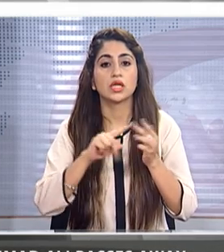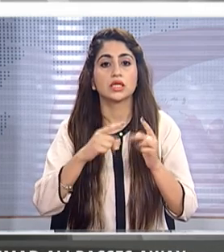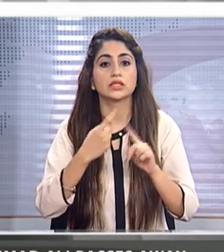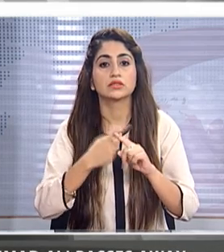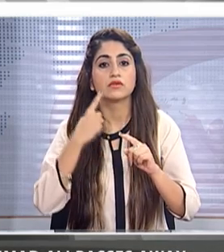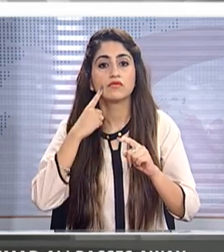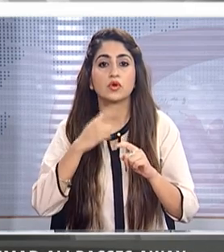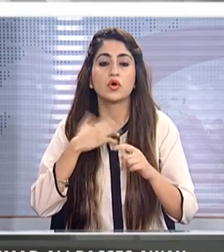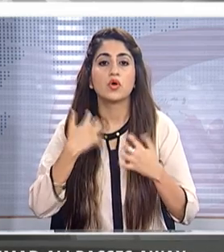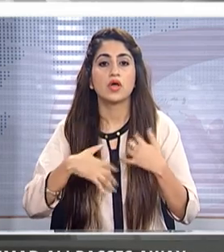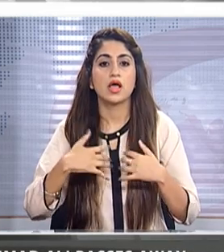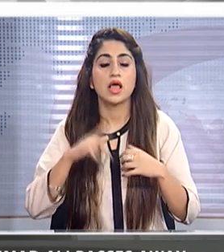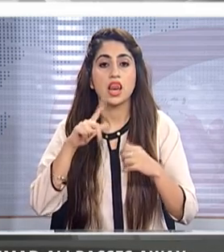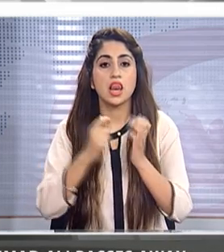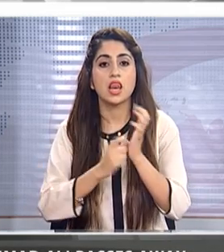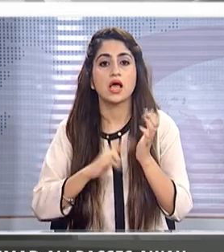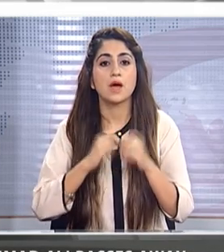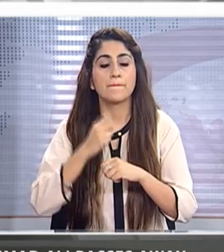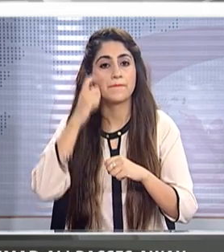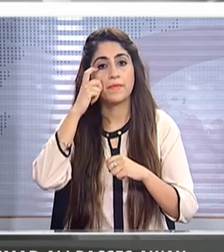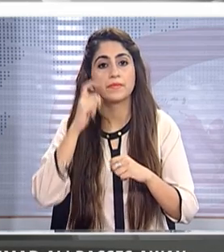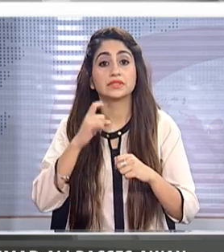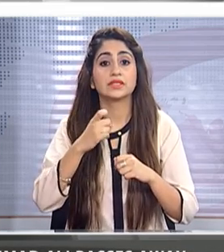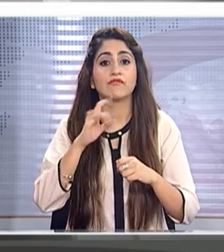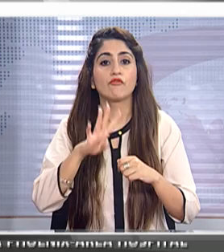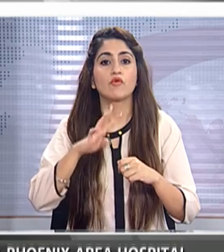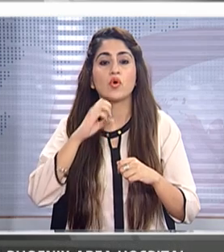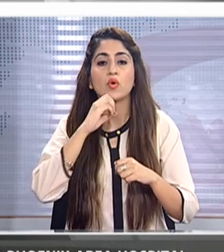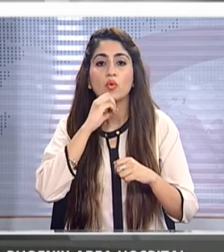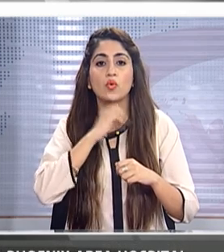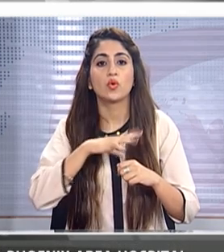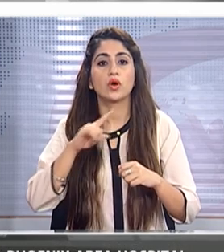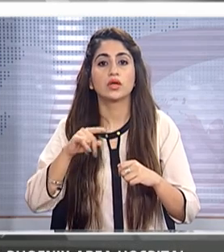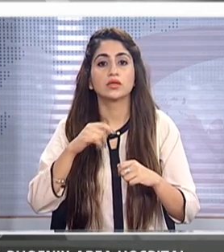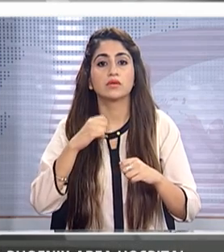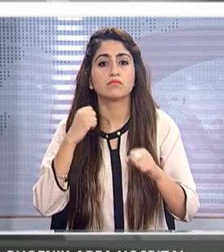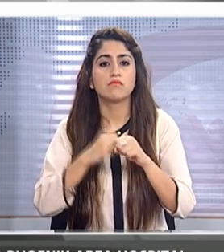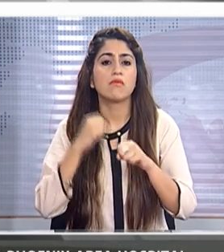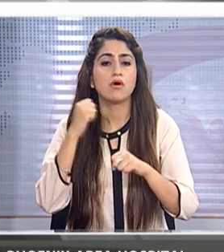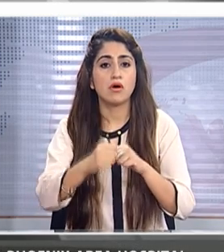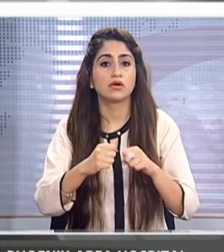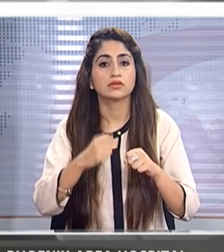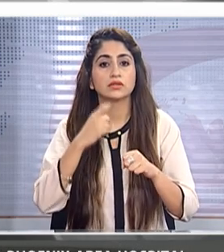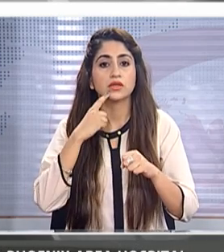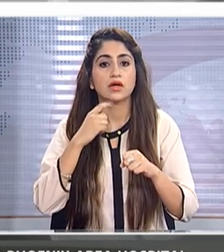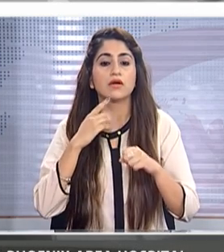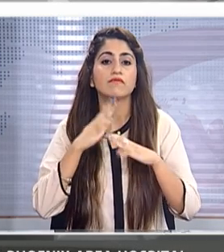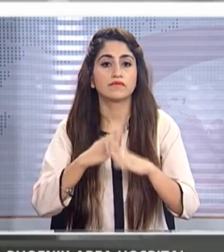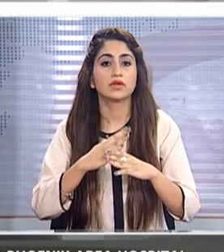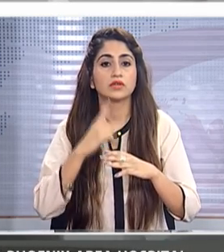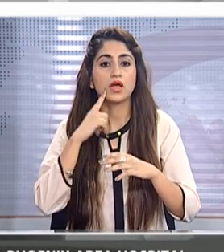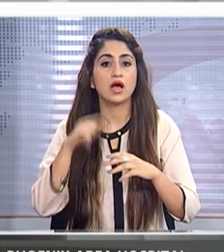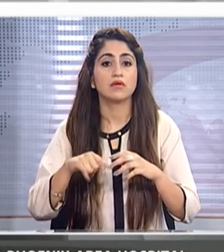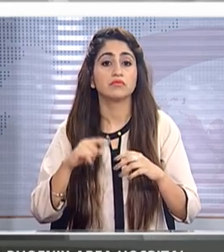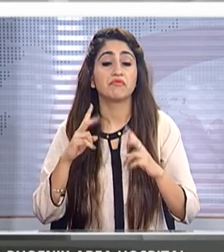for respiratory complications. 74-year-old Ali, the silver-tongued boxer and civil rights champion,